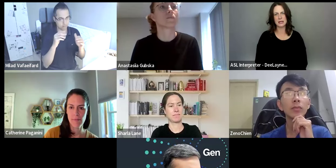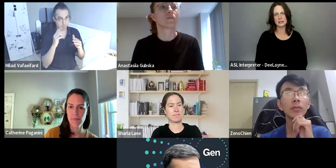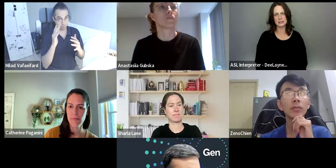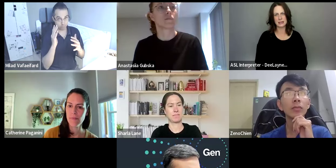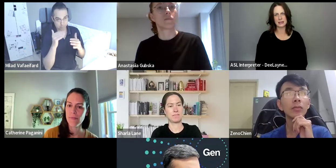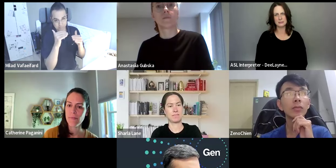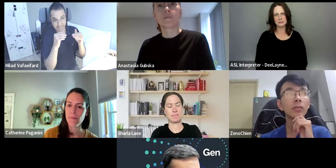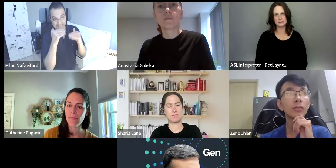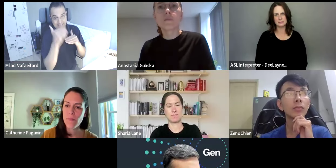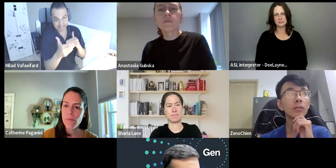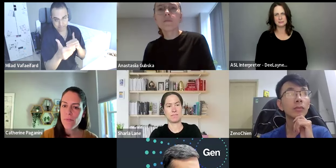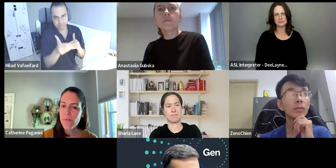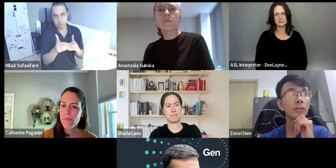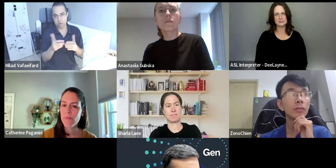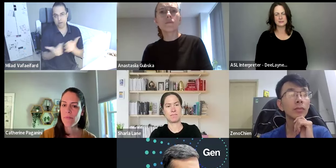themselves.